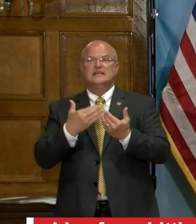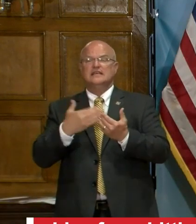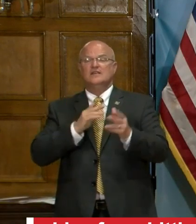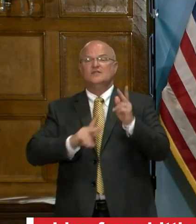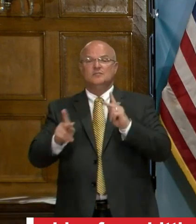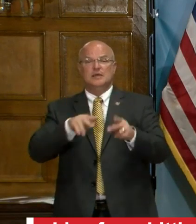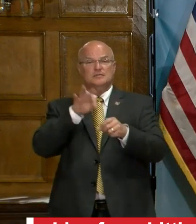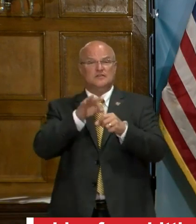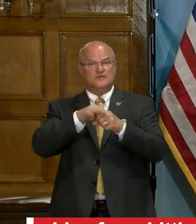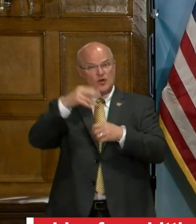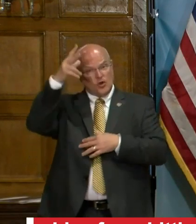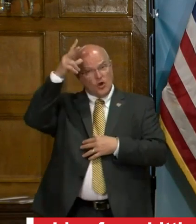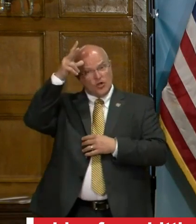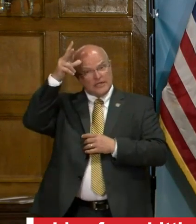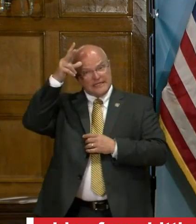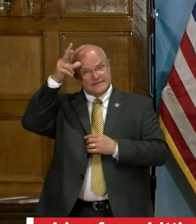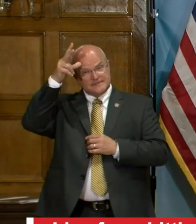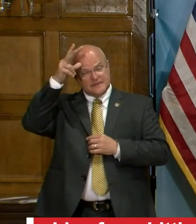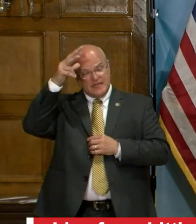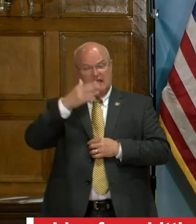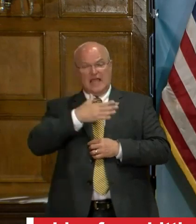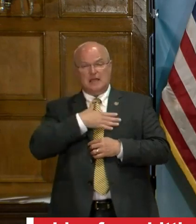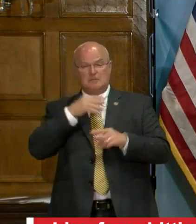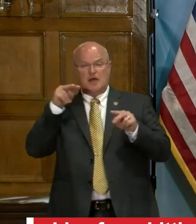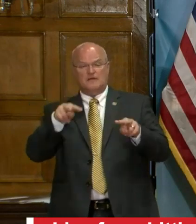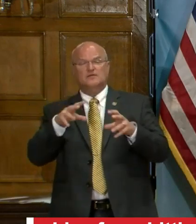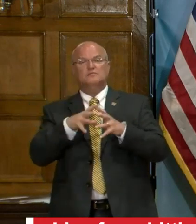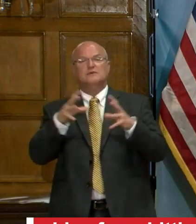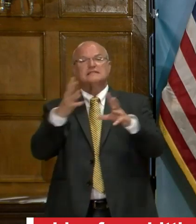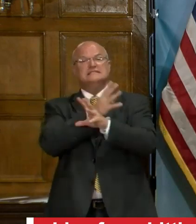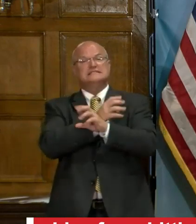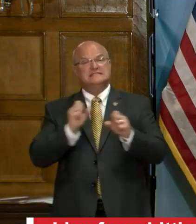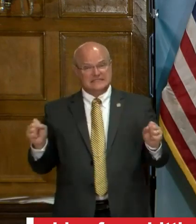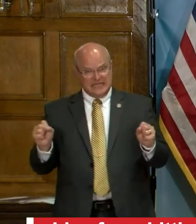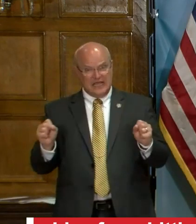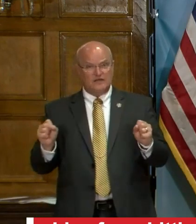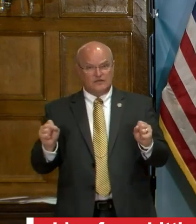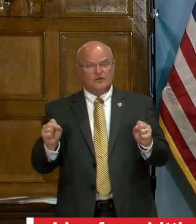for people to vote earlier. In my view, that's a much safer